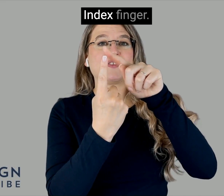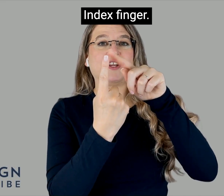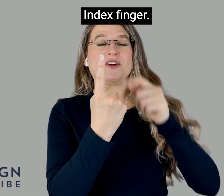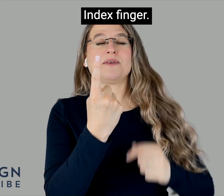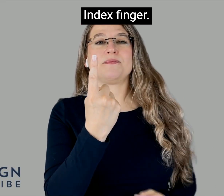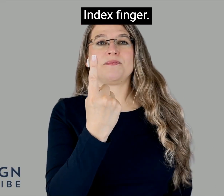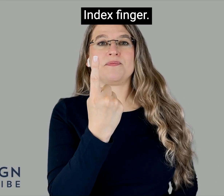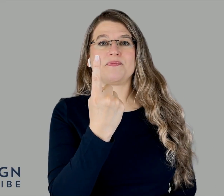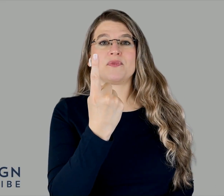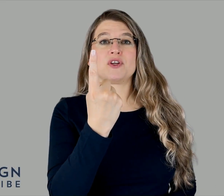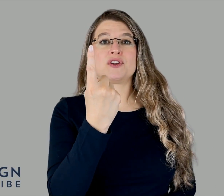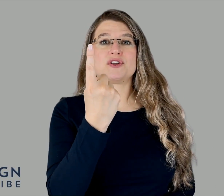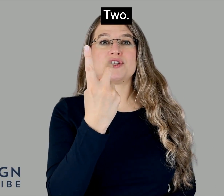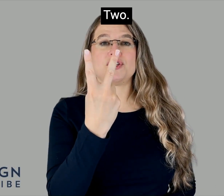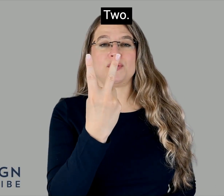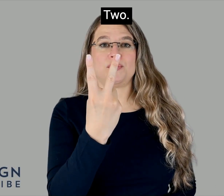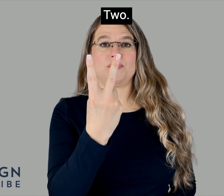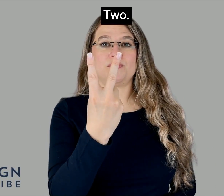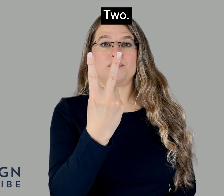finger. 2,